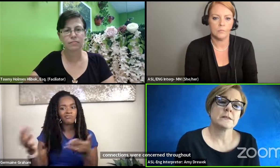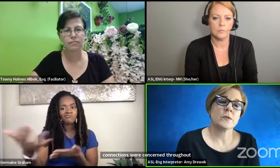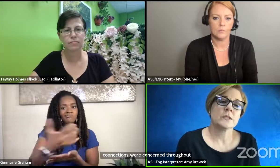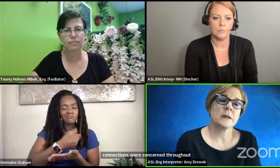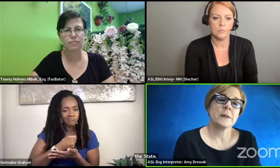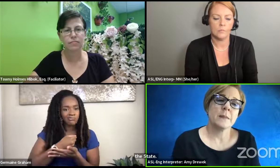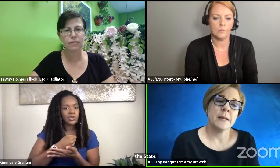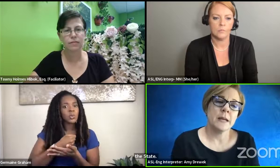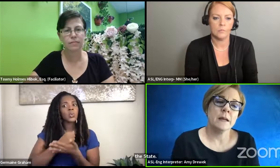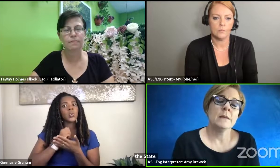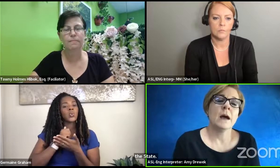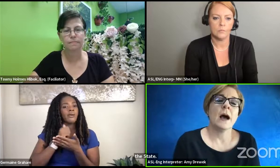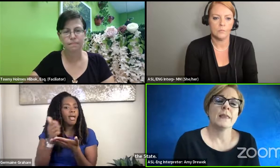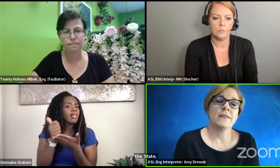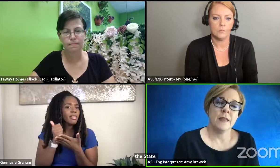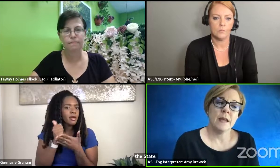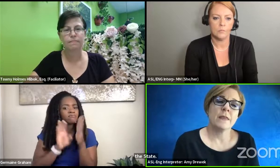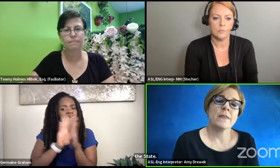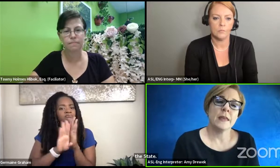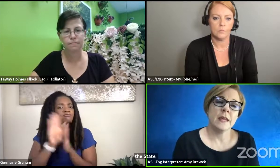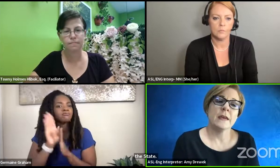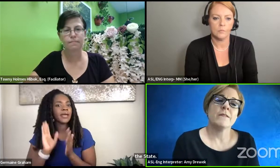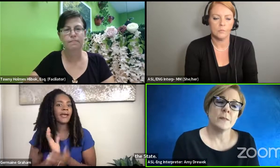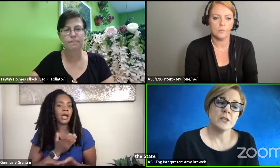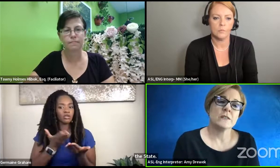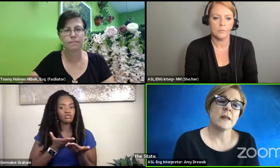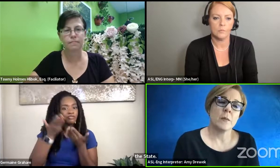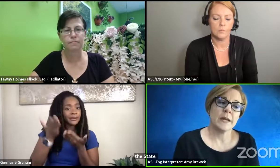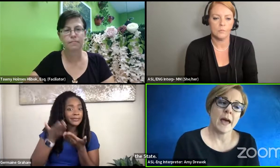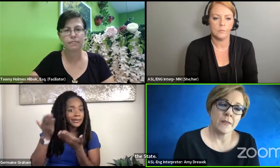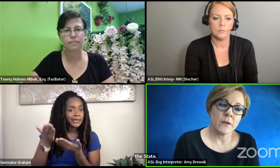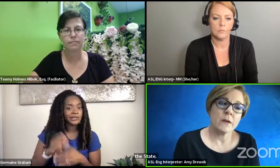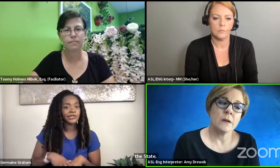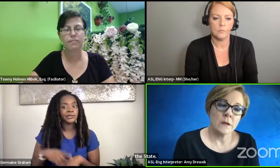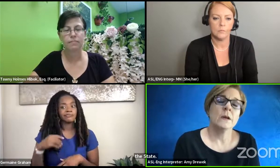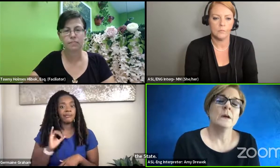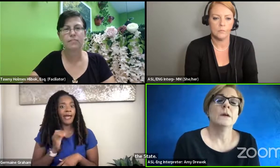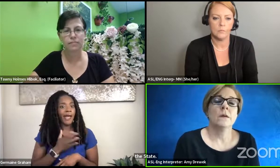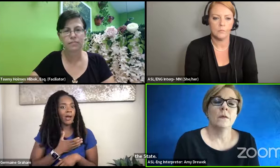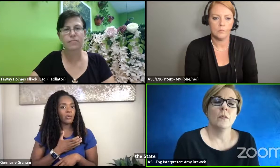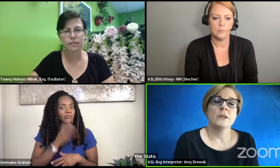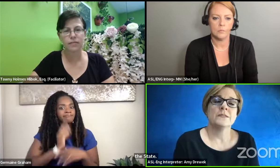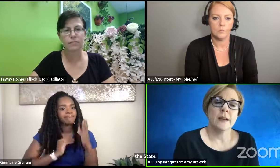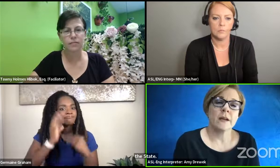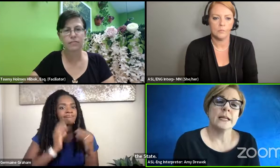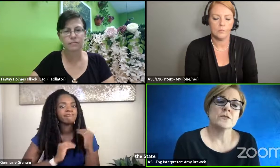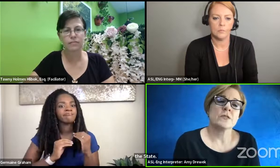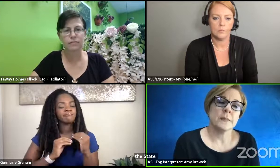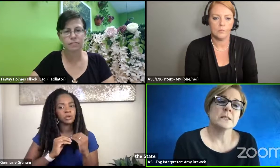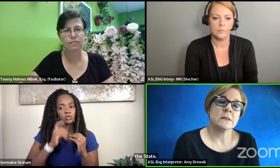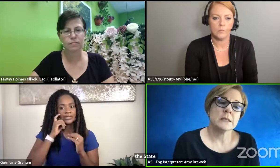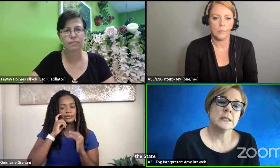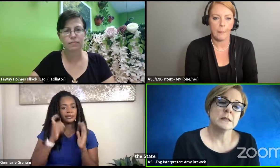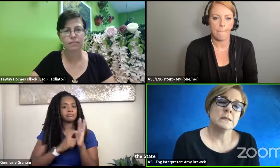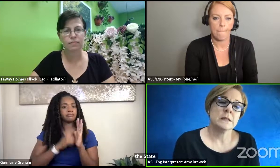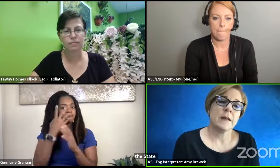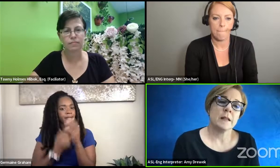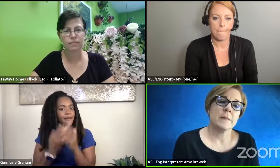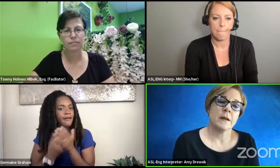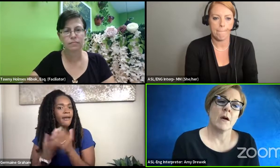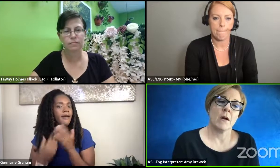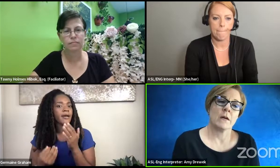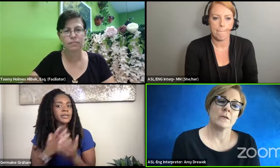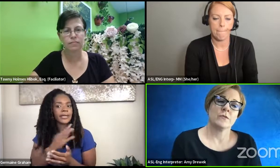As a task force subcommittee, I think the information that we gathered was very instrumental